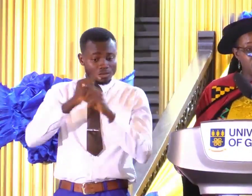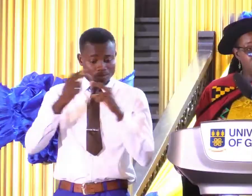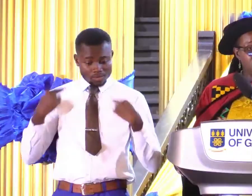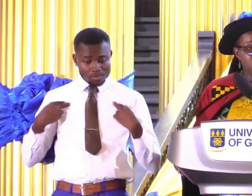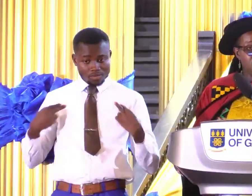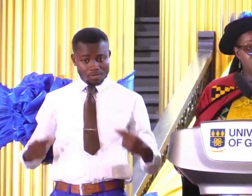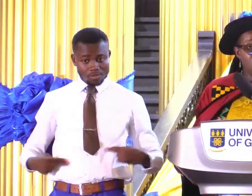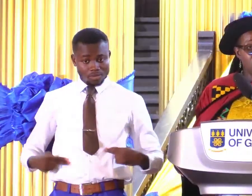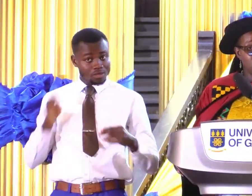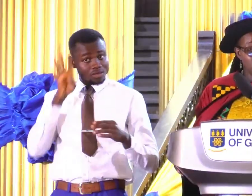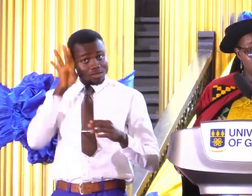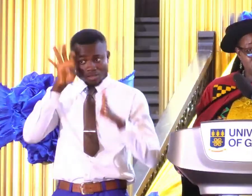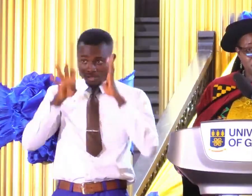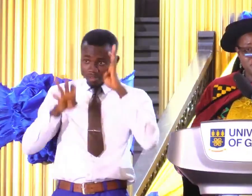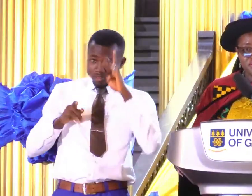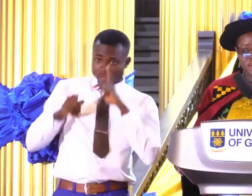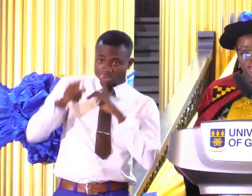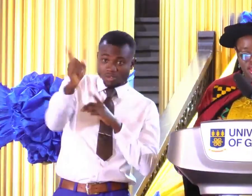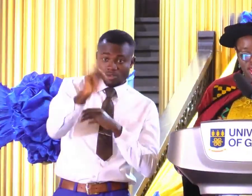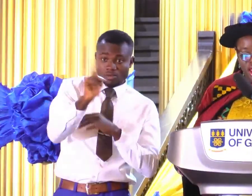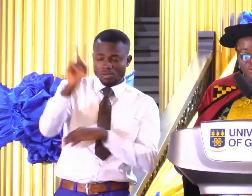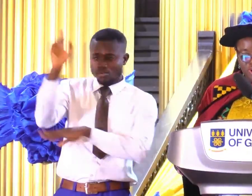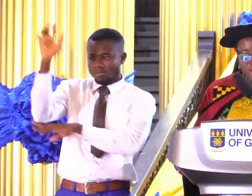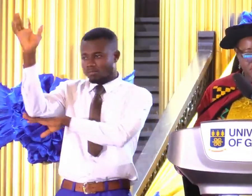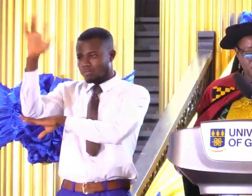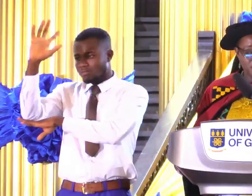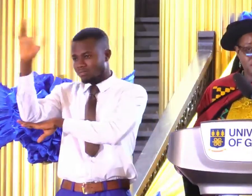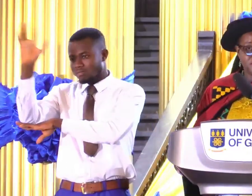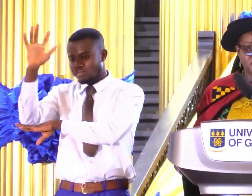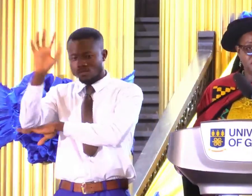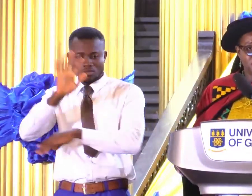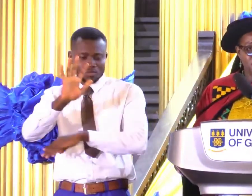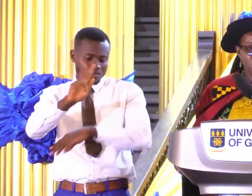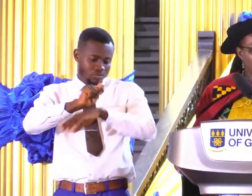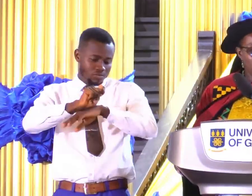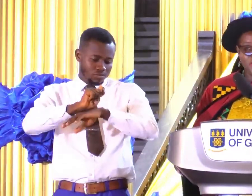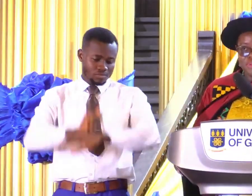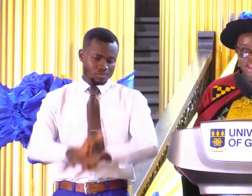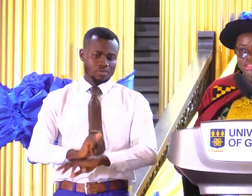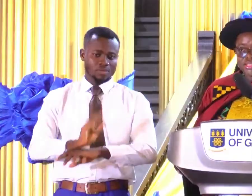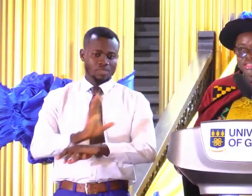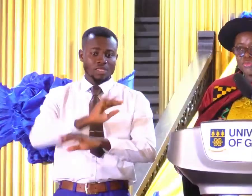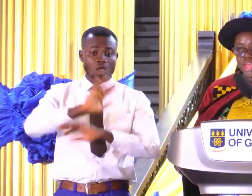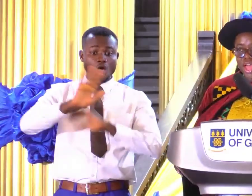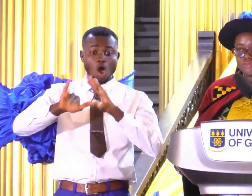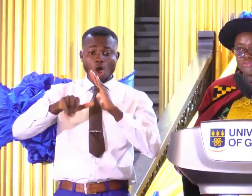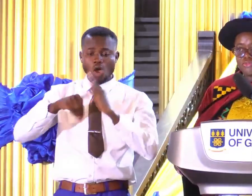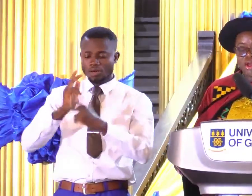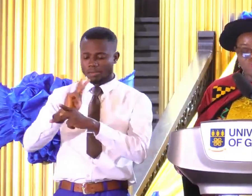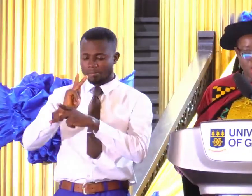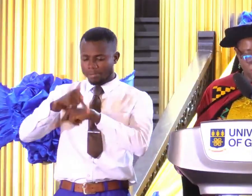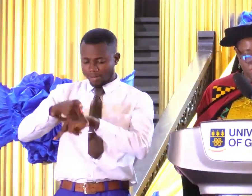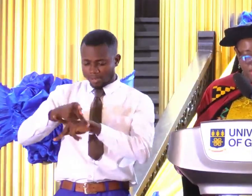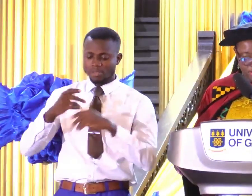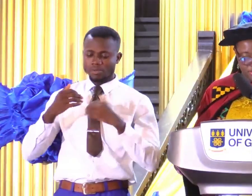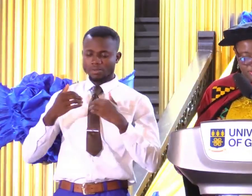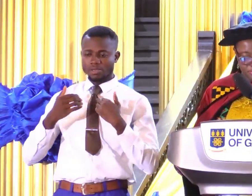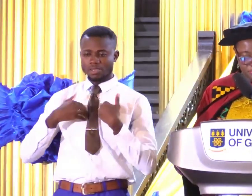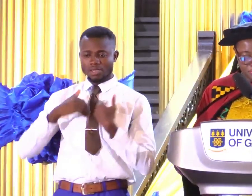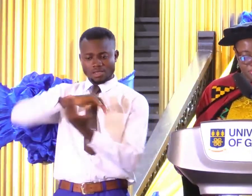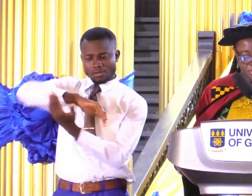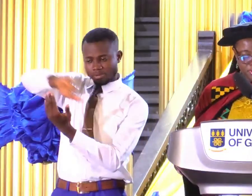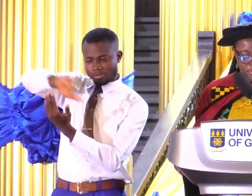lie in our forests, our traditions, and all the plants that we have around